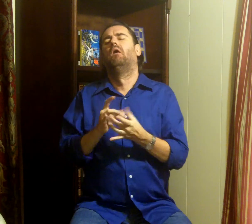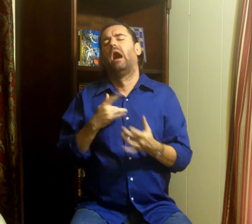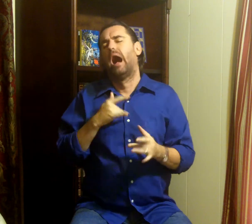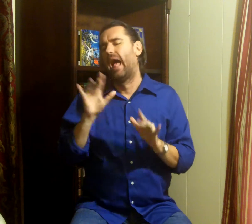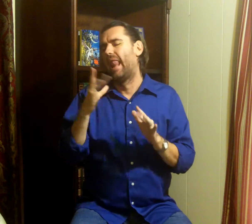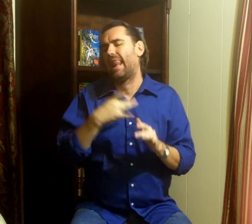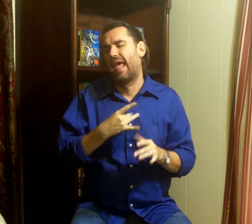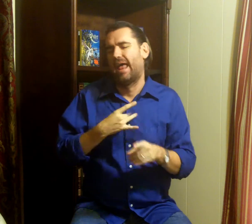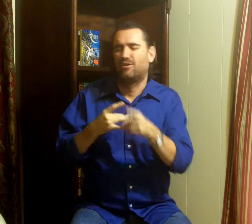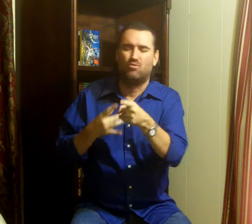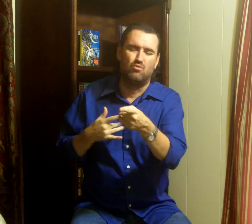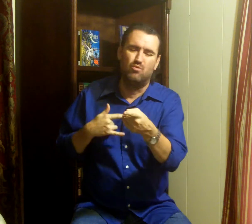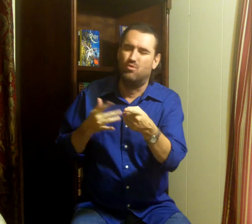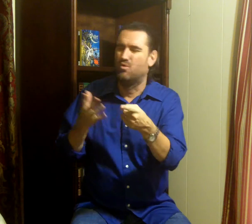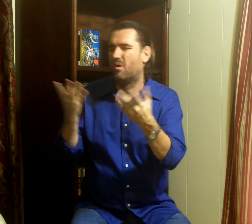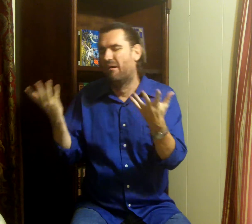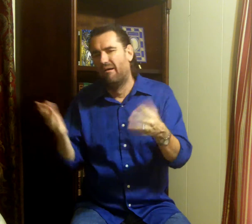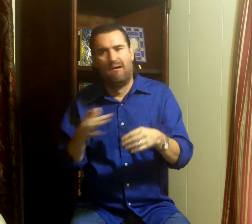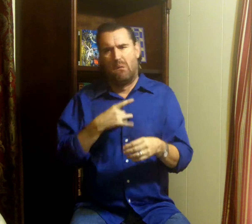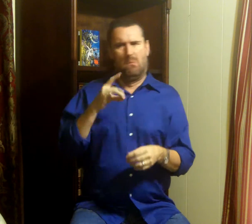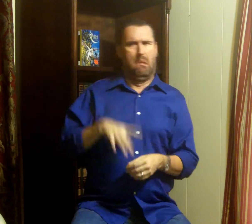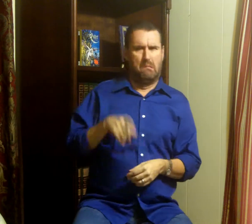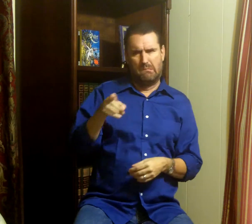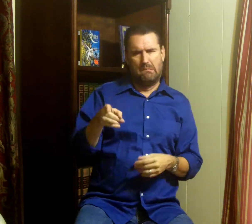do they not, or any of that stuff that could happen.